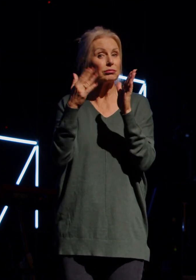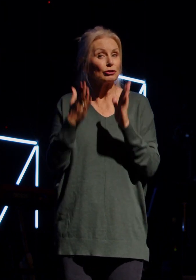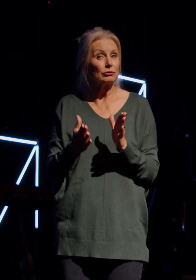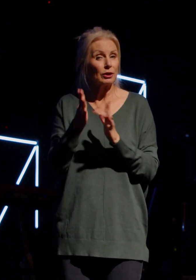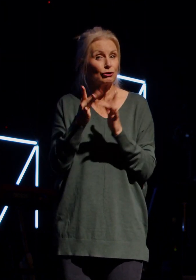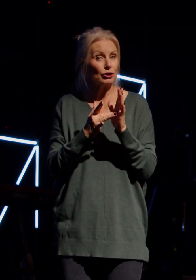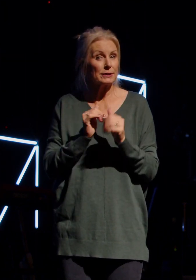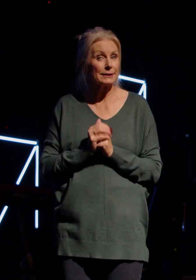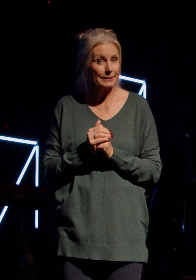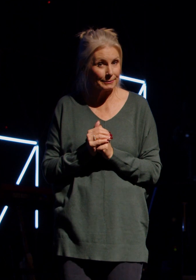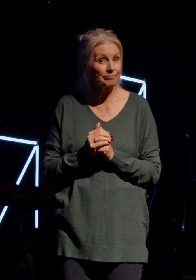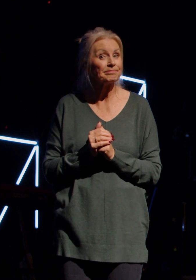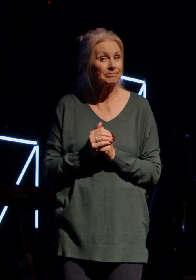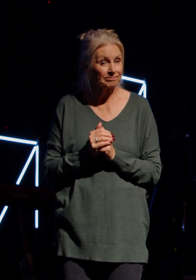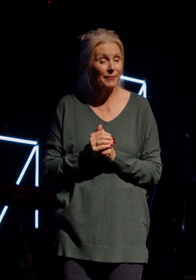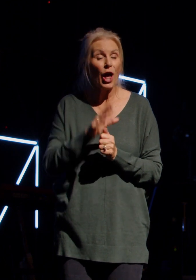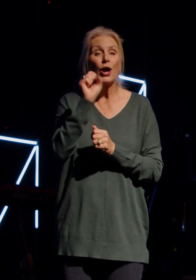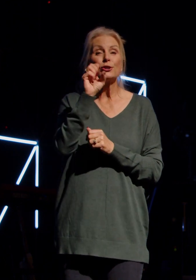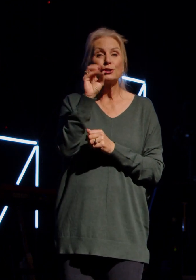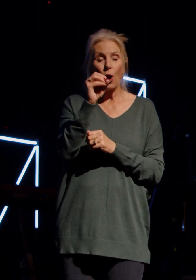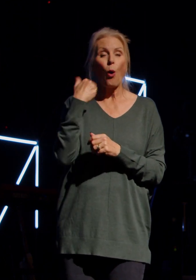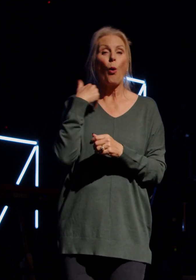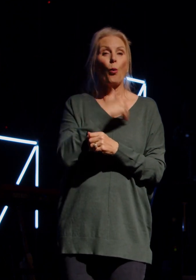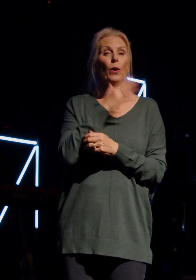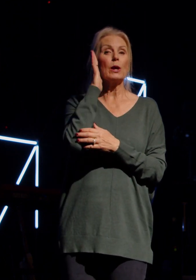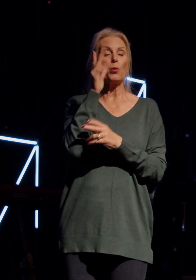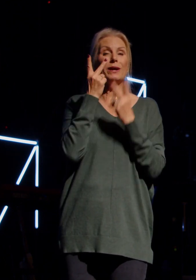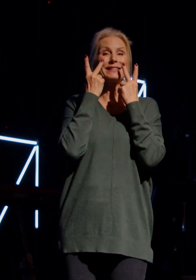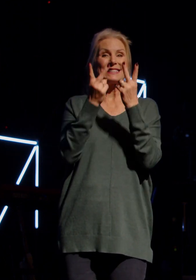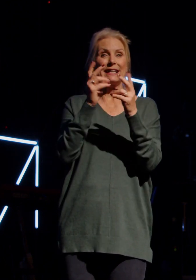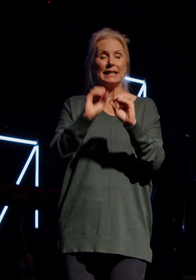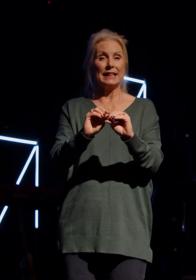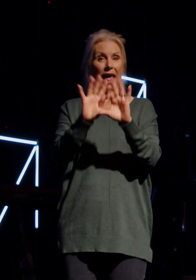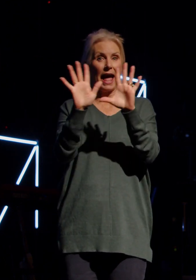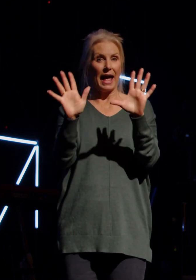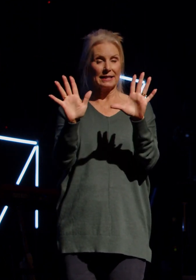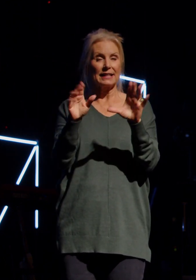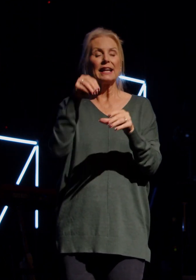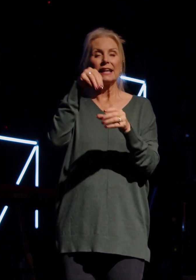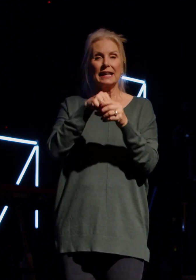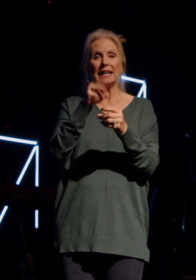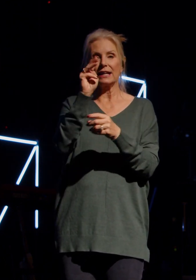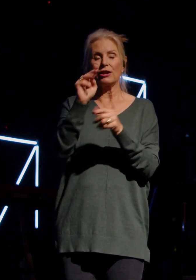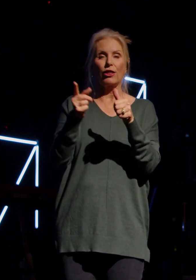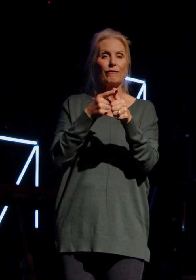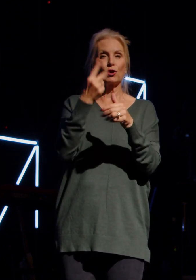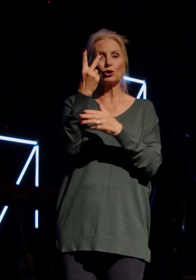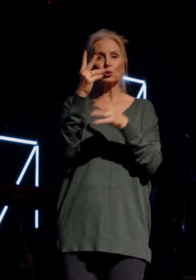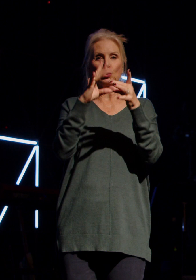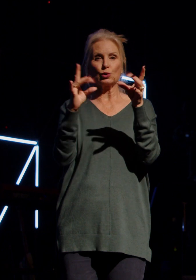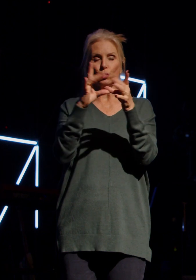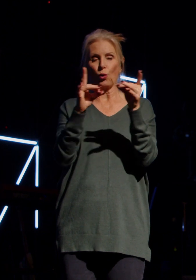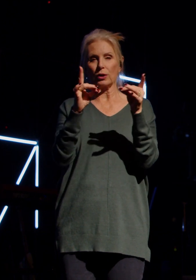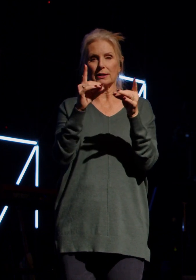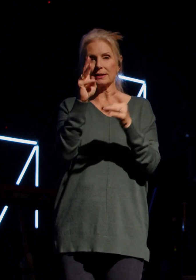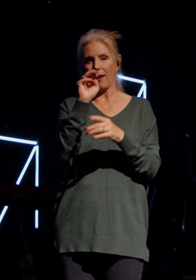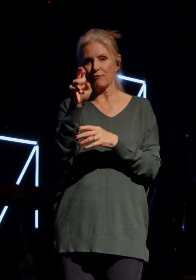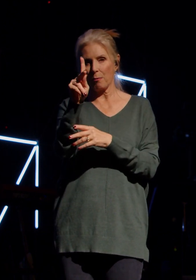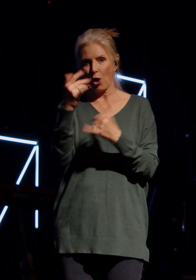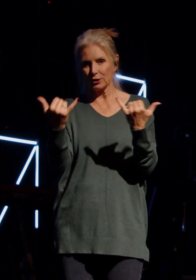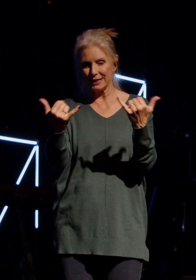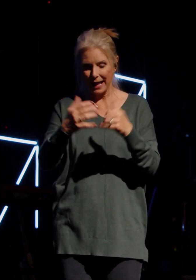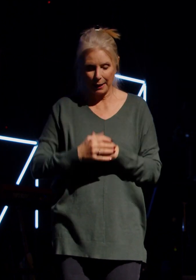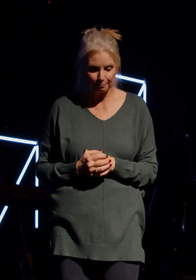an opponent of Jesus. And we're going to see that in the first two stories that we read